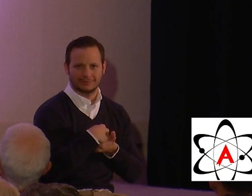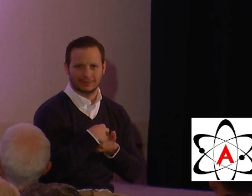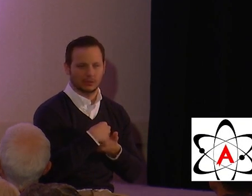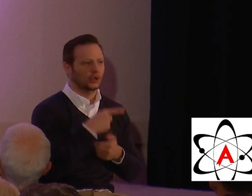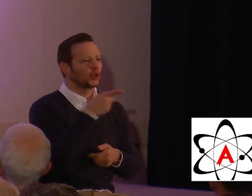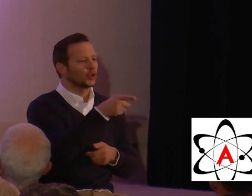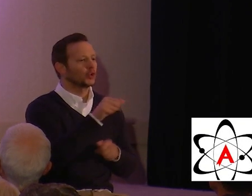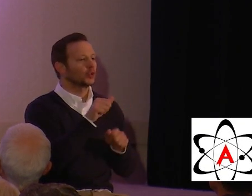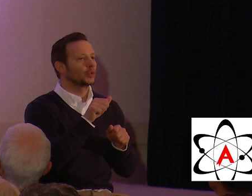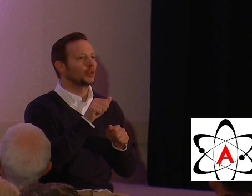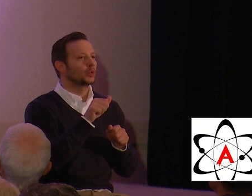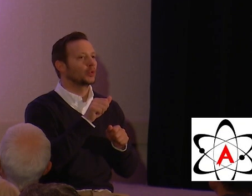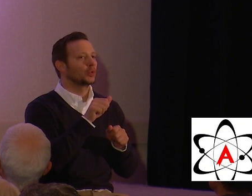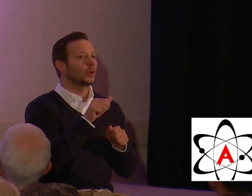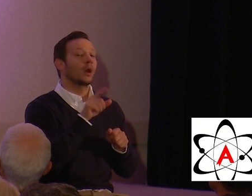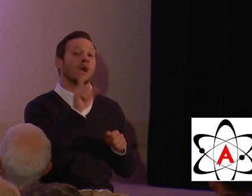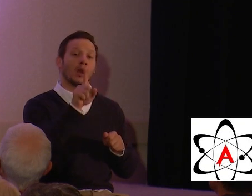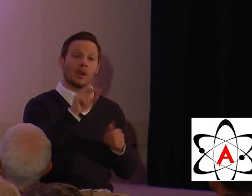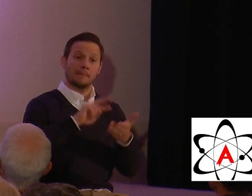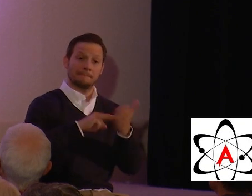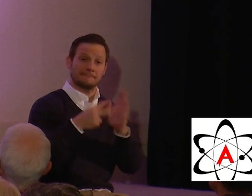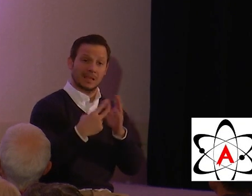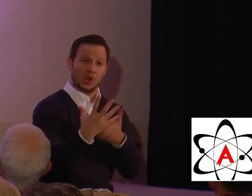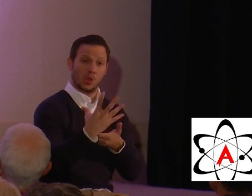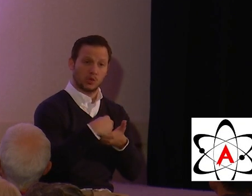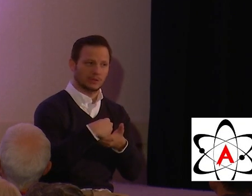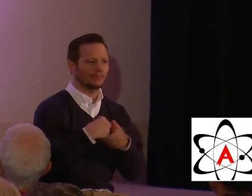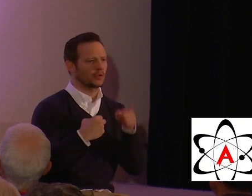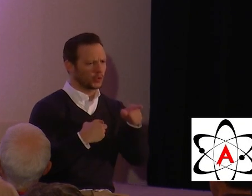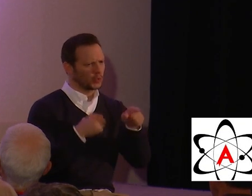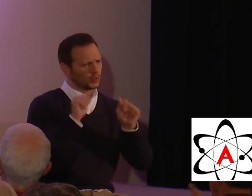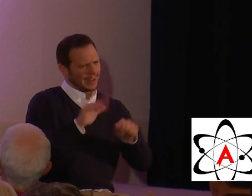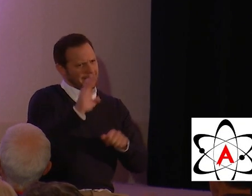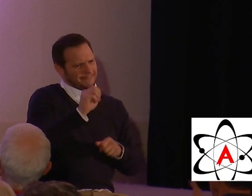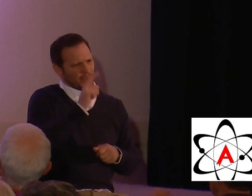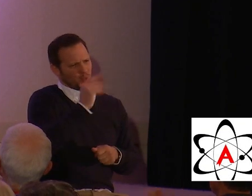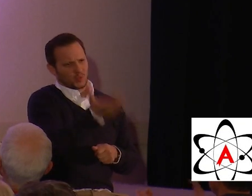stay as you are. That's inclusive, okay?